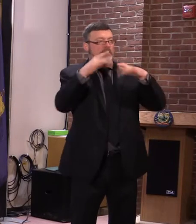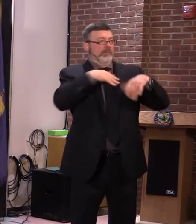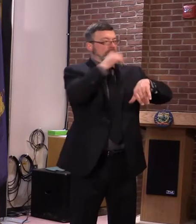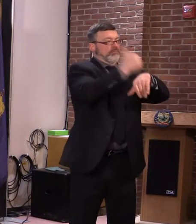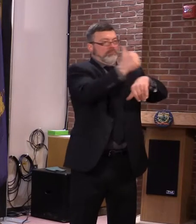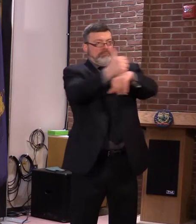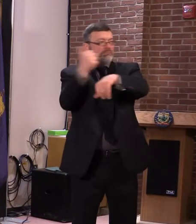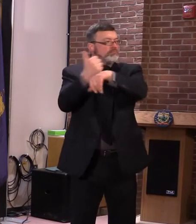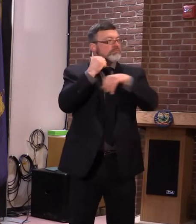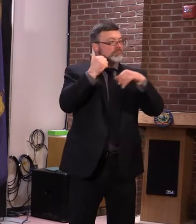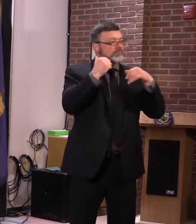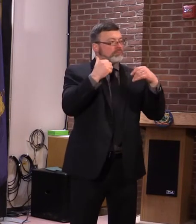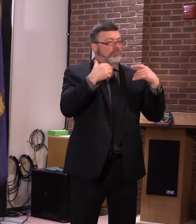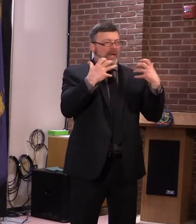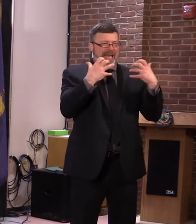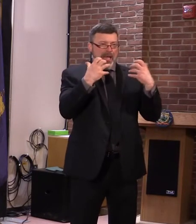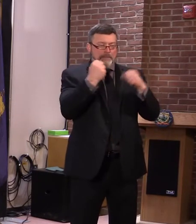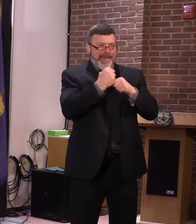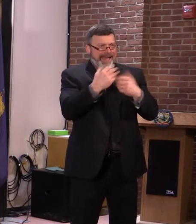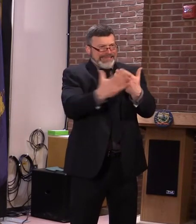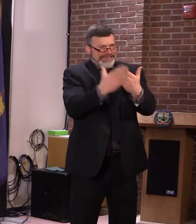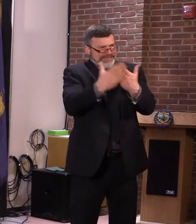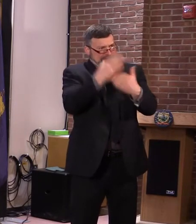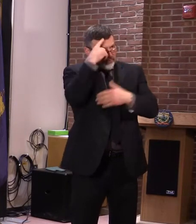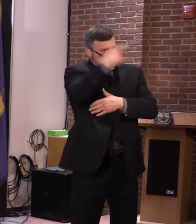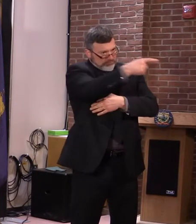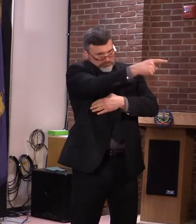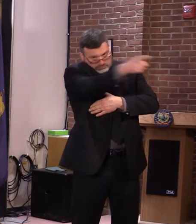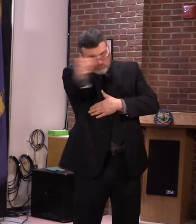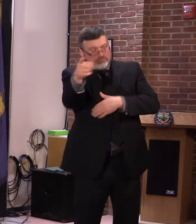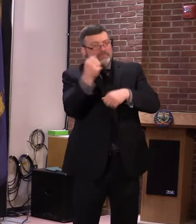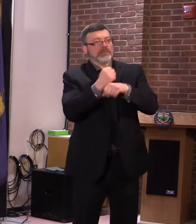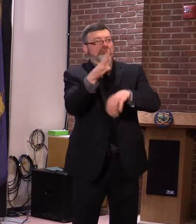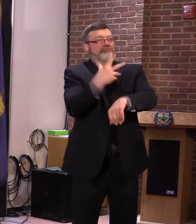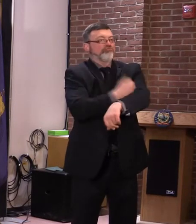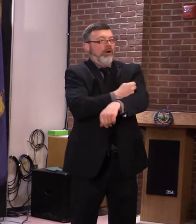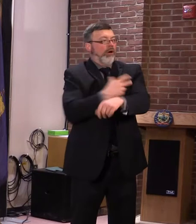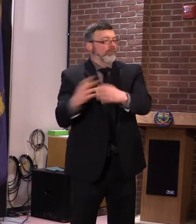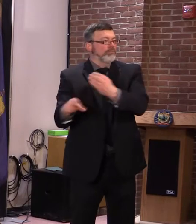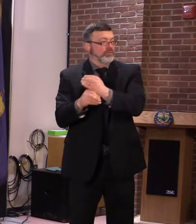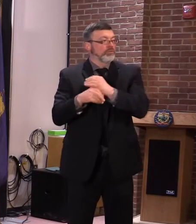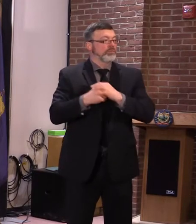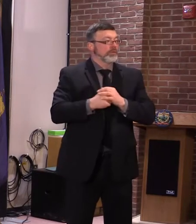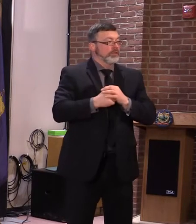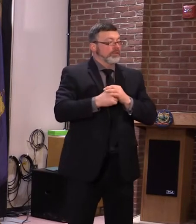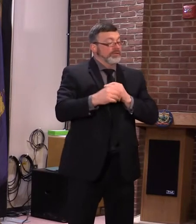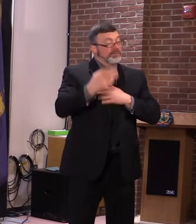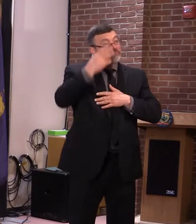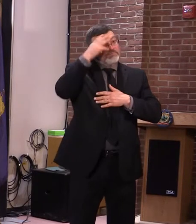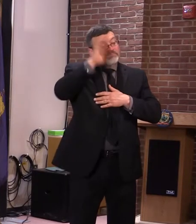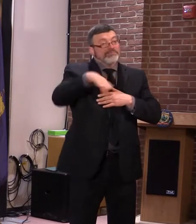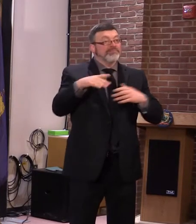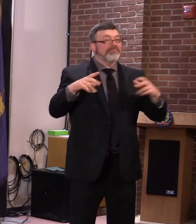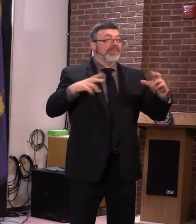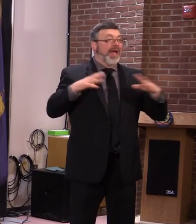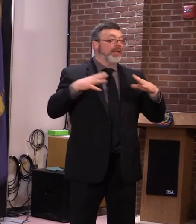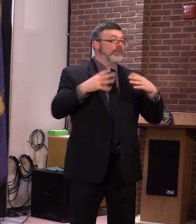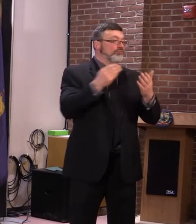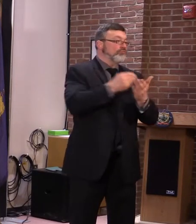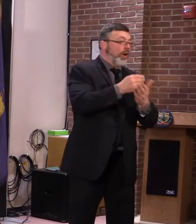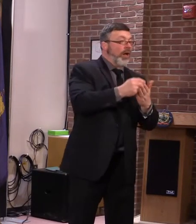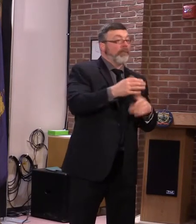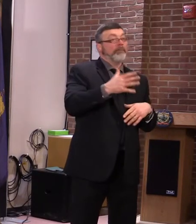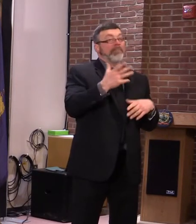them to get vaccines. This includes holiday shopping, work sites, and ski resorts, and more